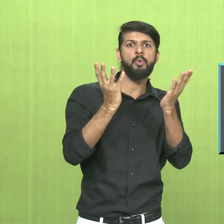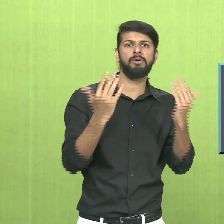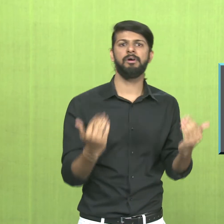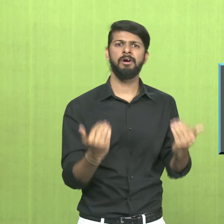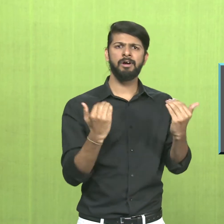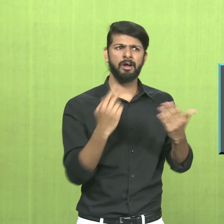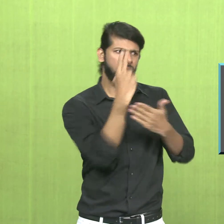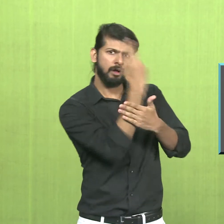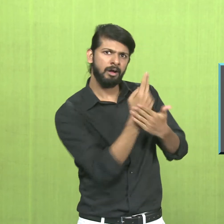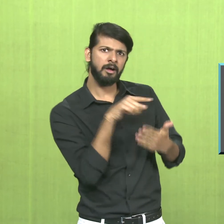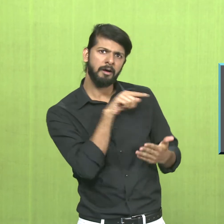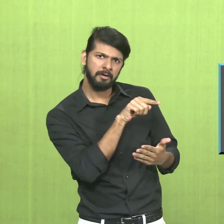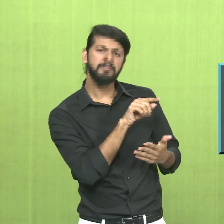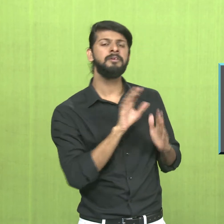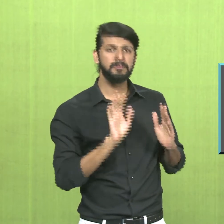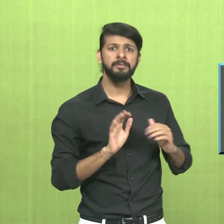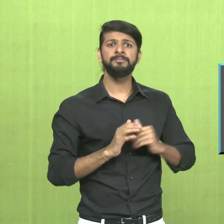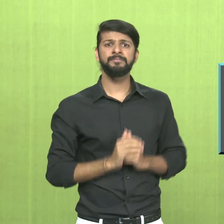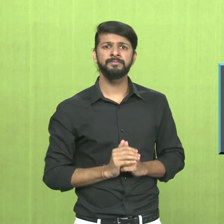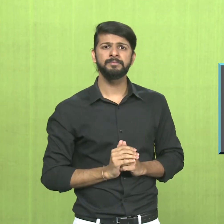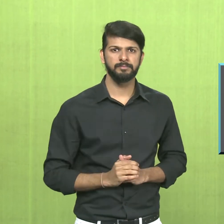So, she is perhaps a little shocked.